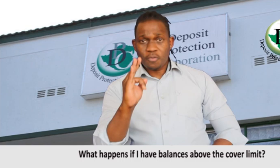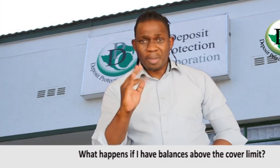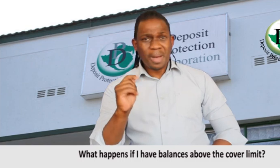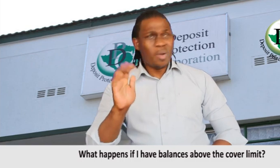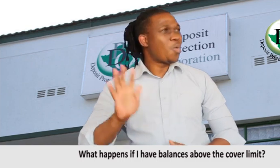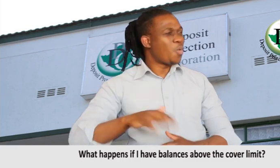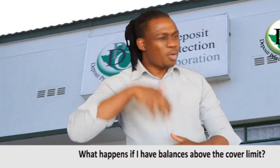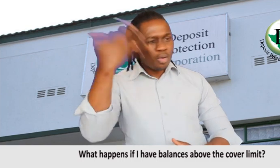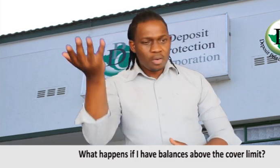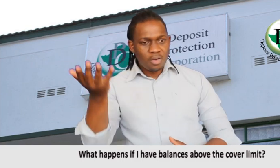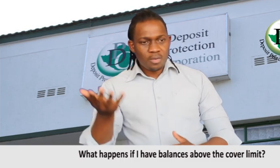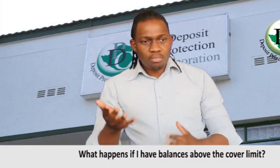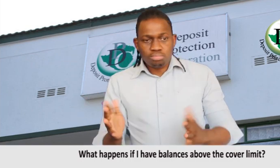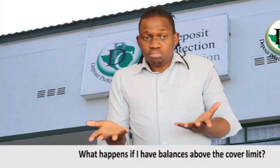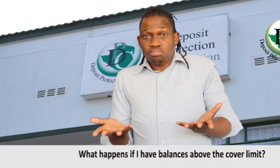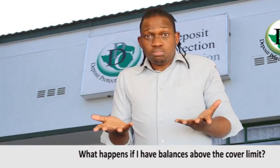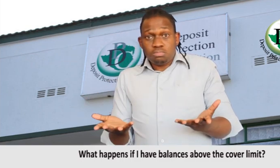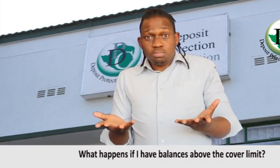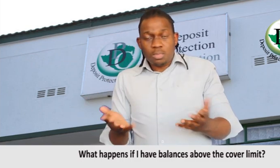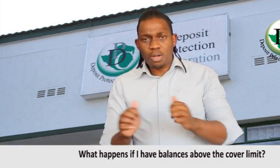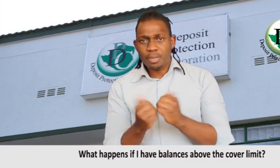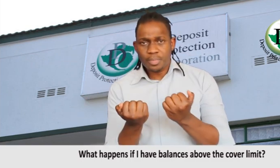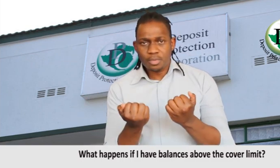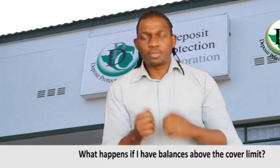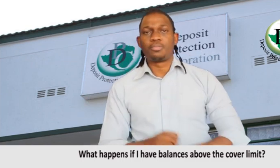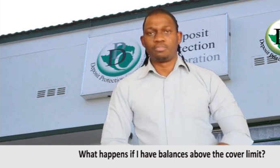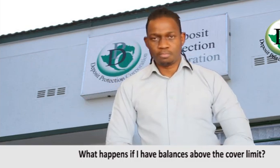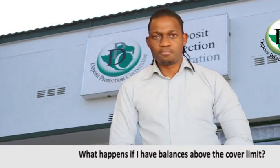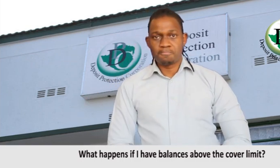What happens if I have balances above the cover limit?